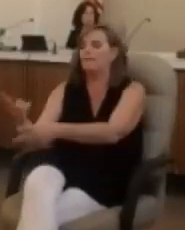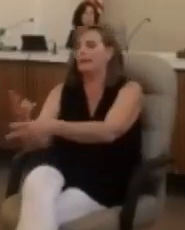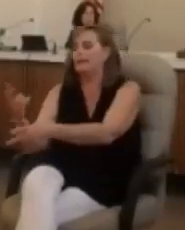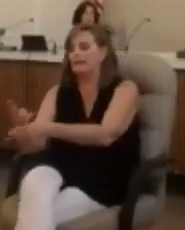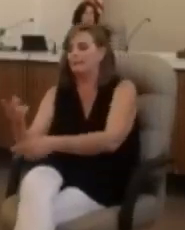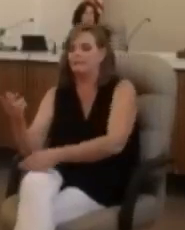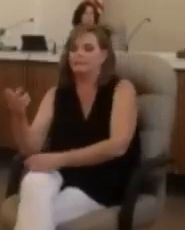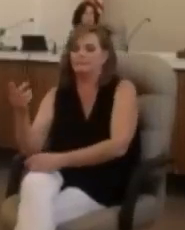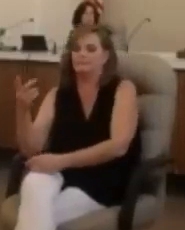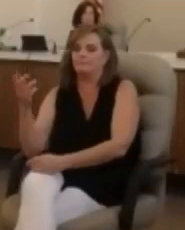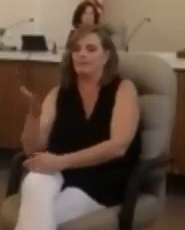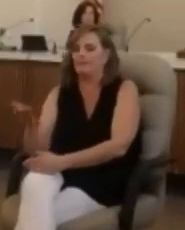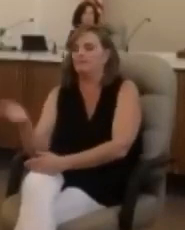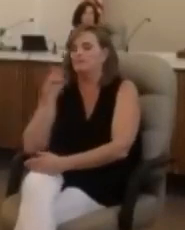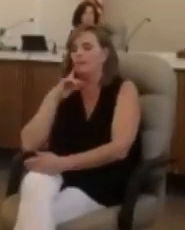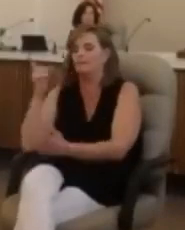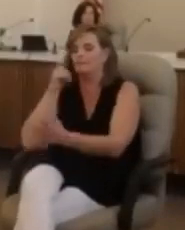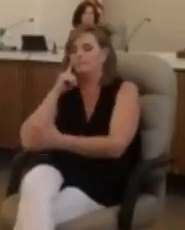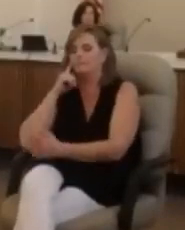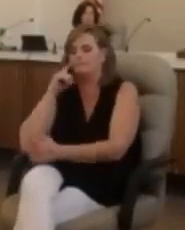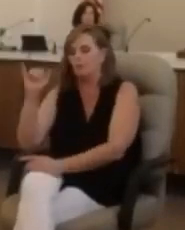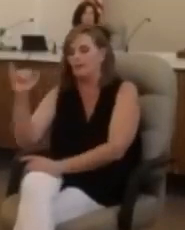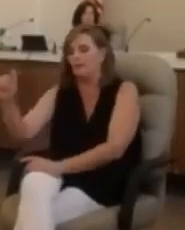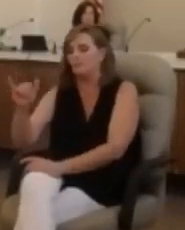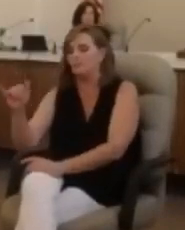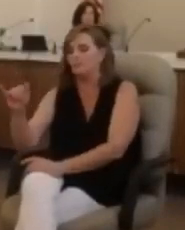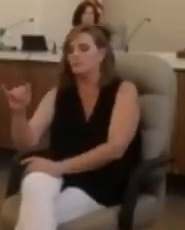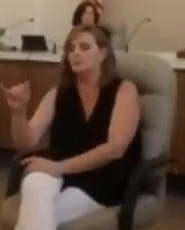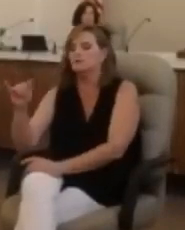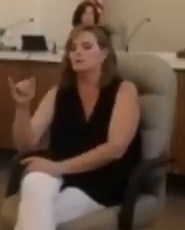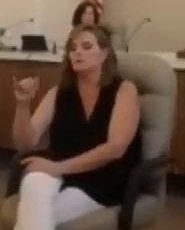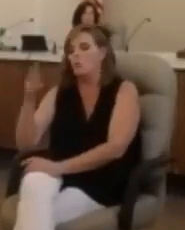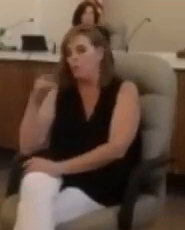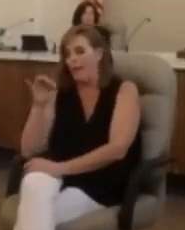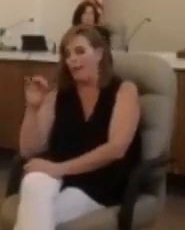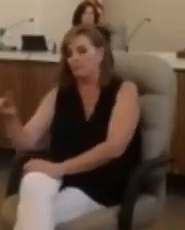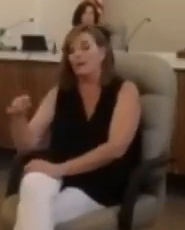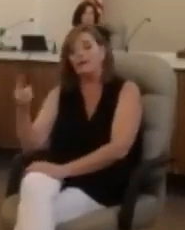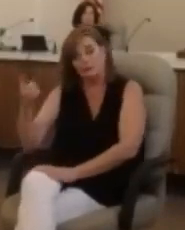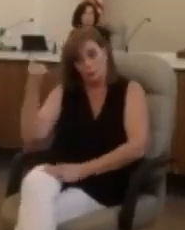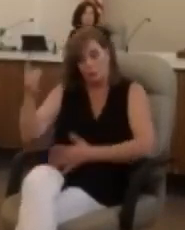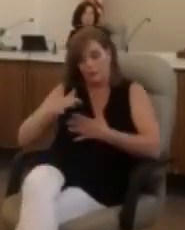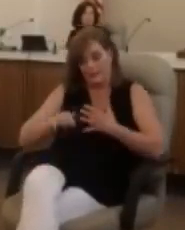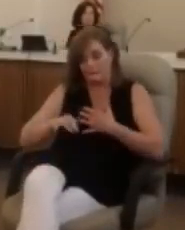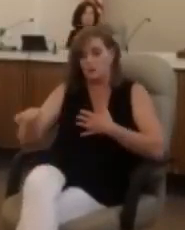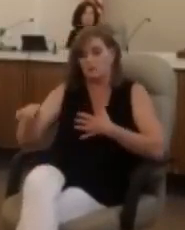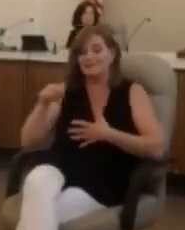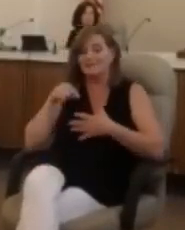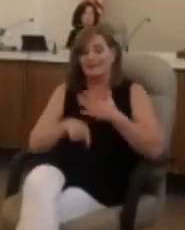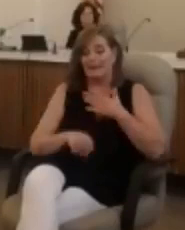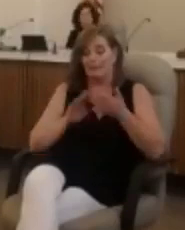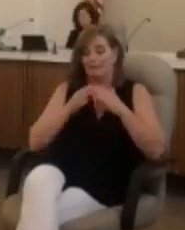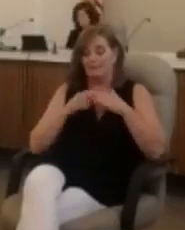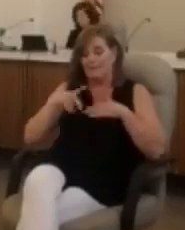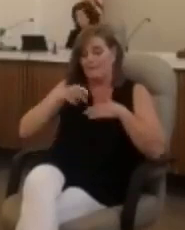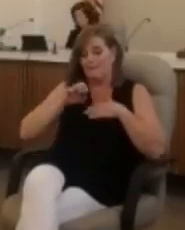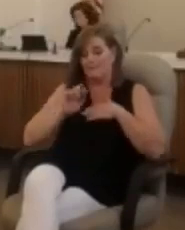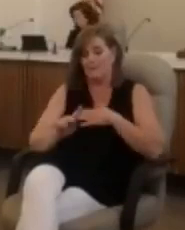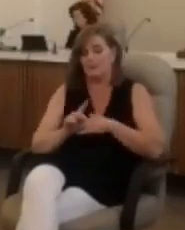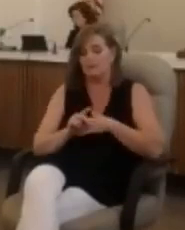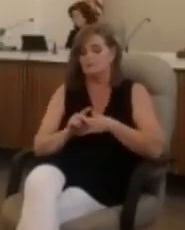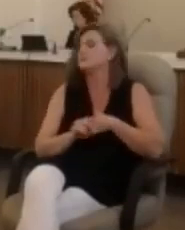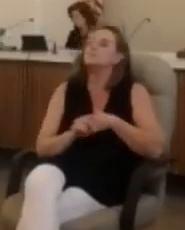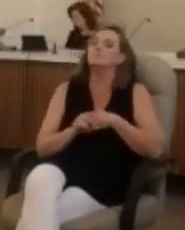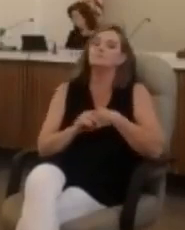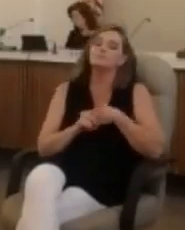wild. You know, and by the way, that is one option in the town park, is to create they're either typically referred